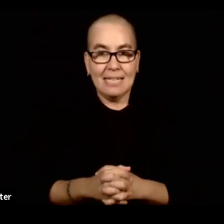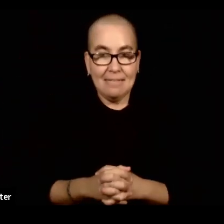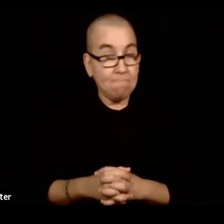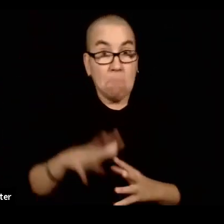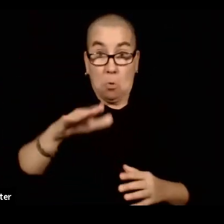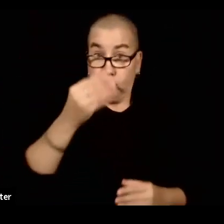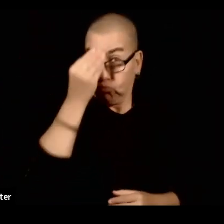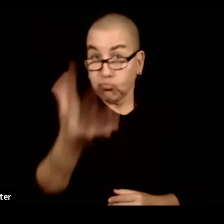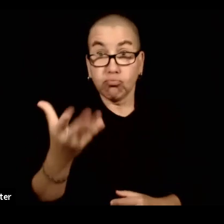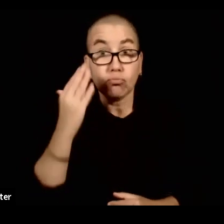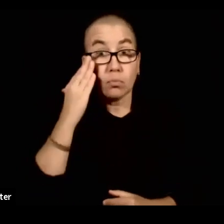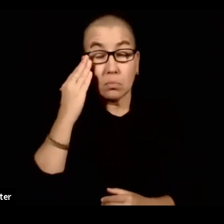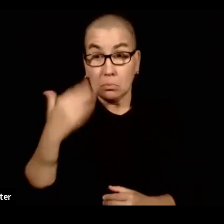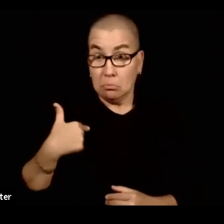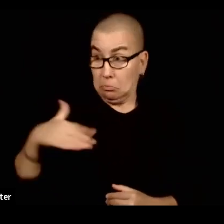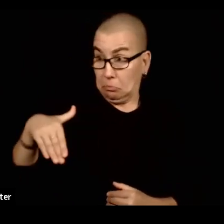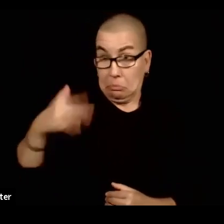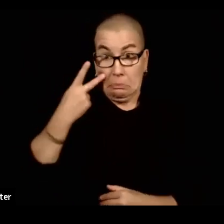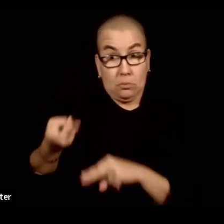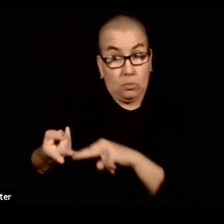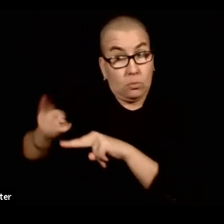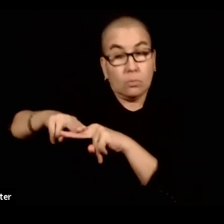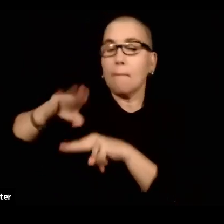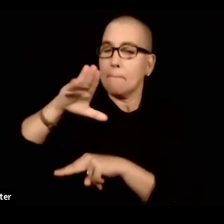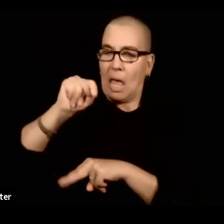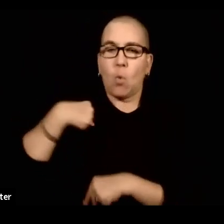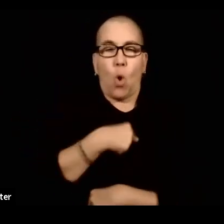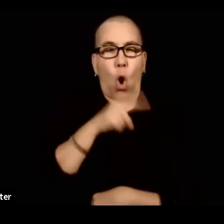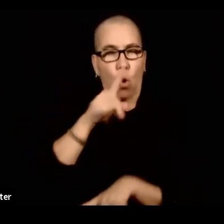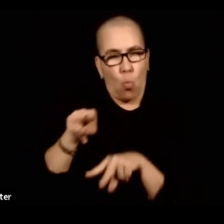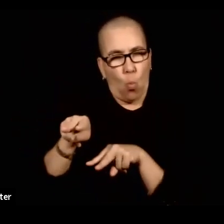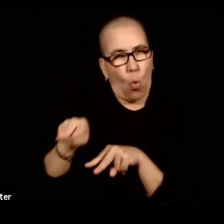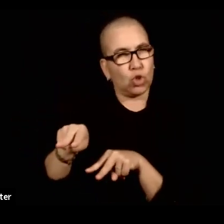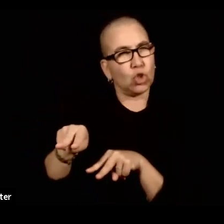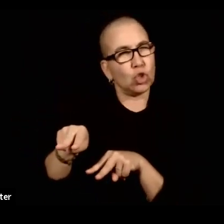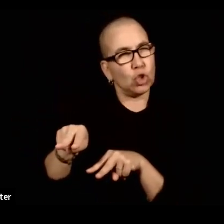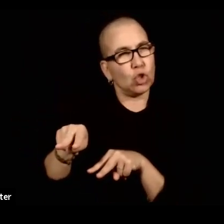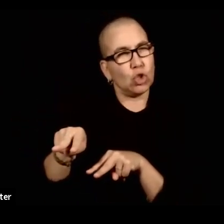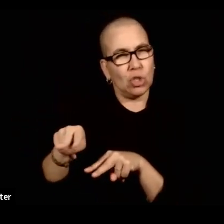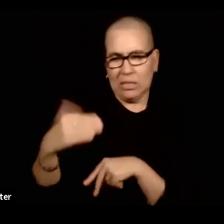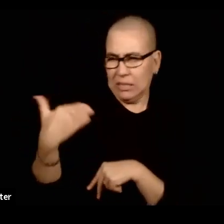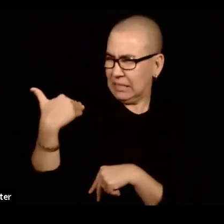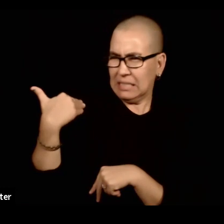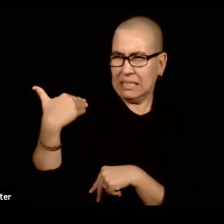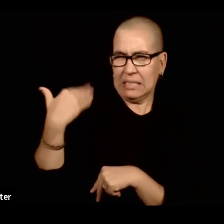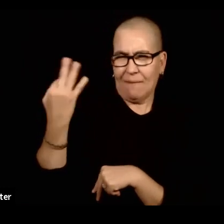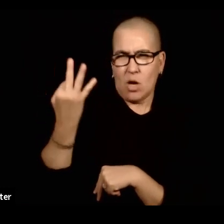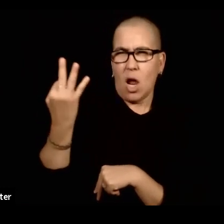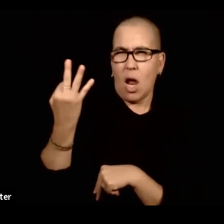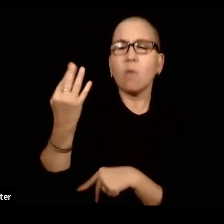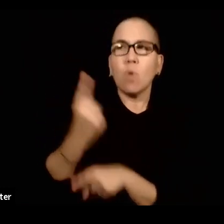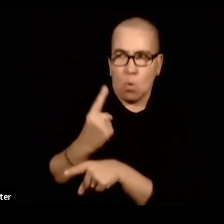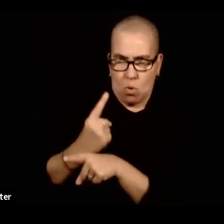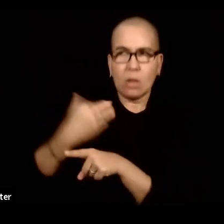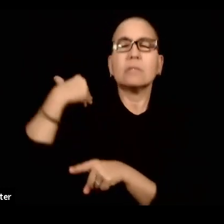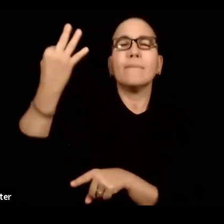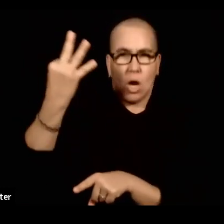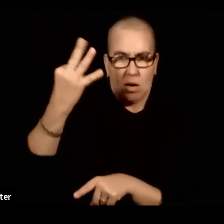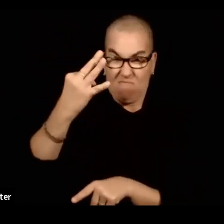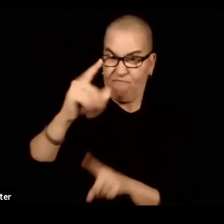to monitor for that. I believe it was just Friday that we identified the first case, so we will be monitoring